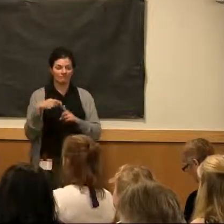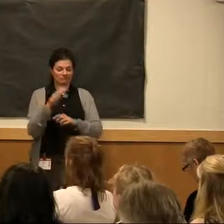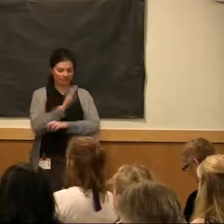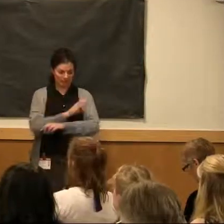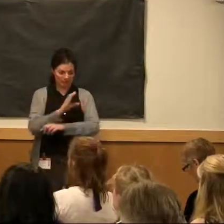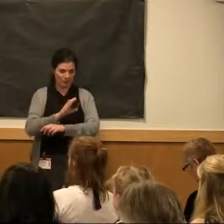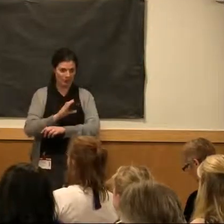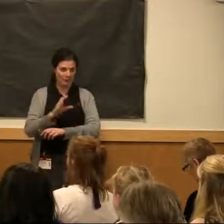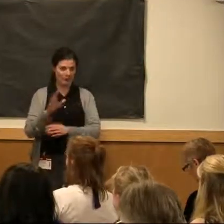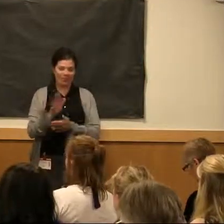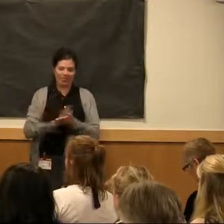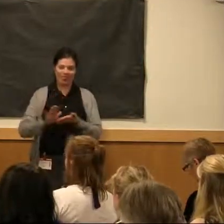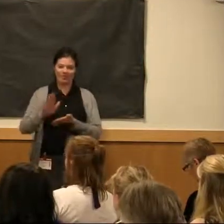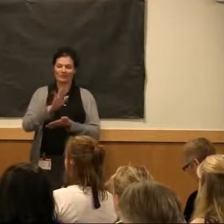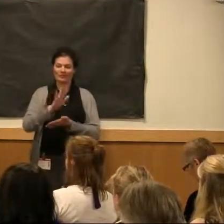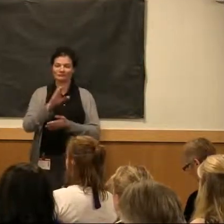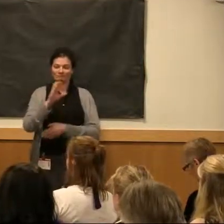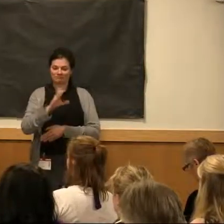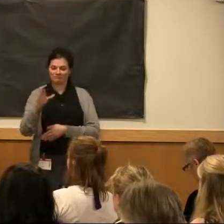is Sarah